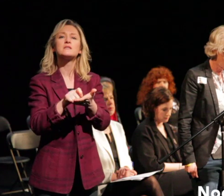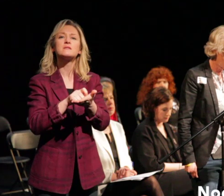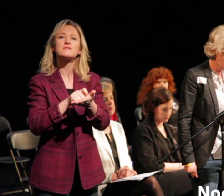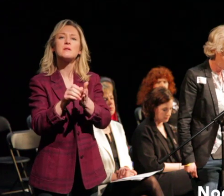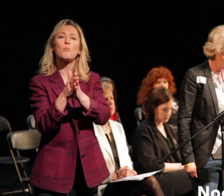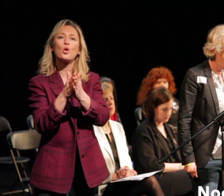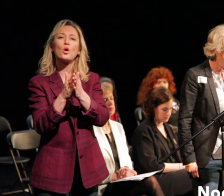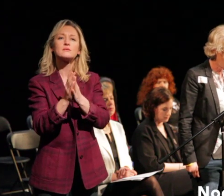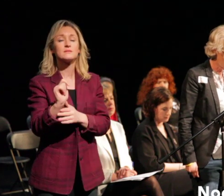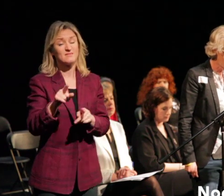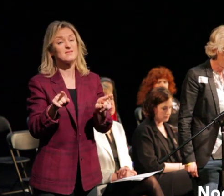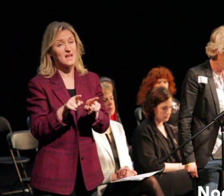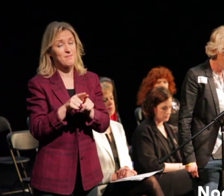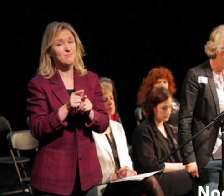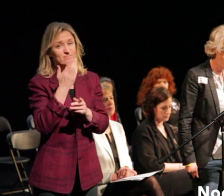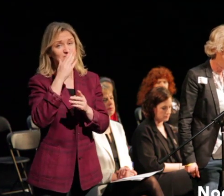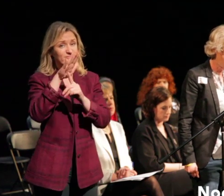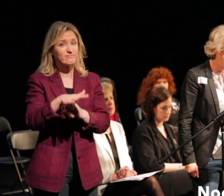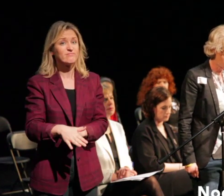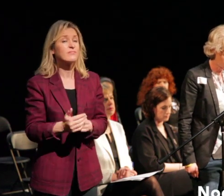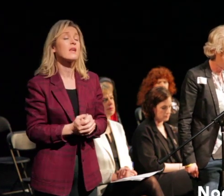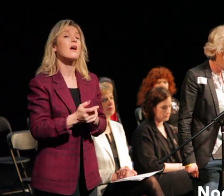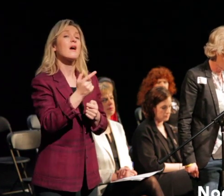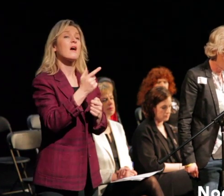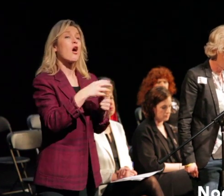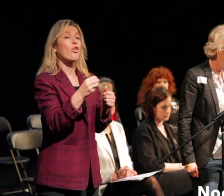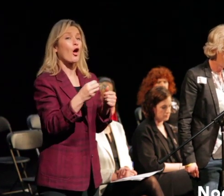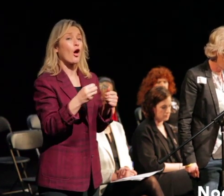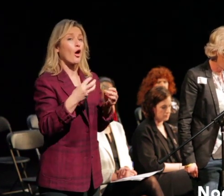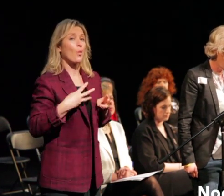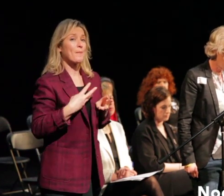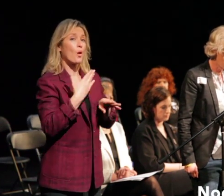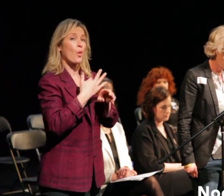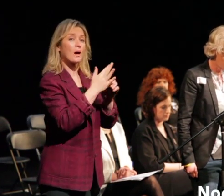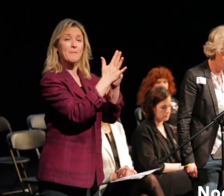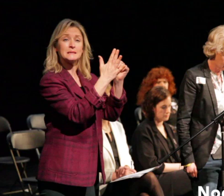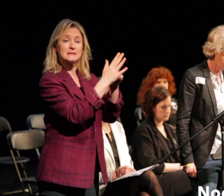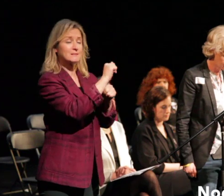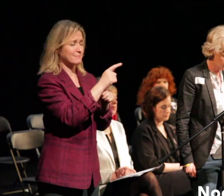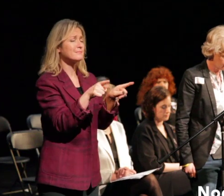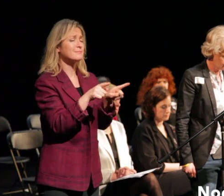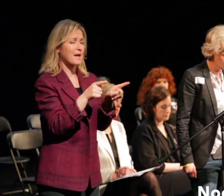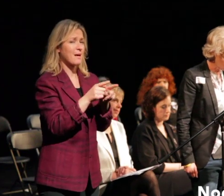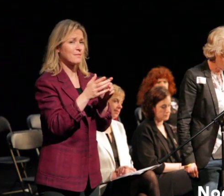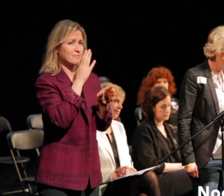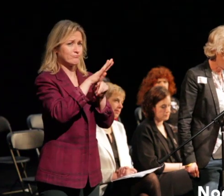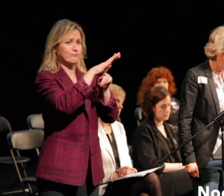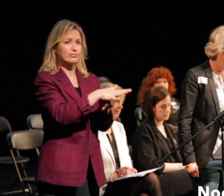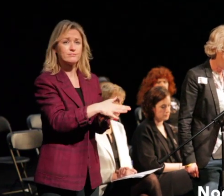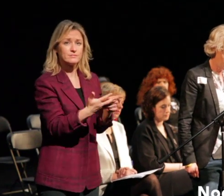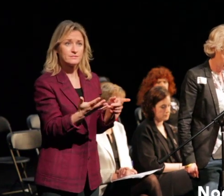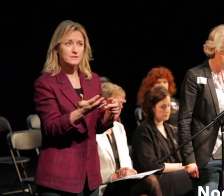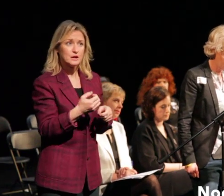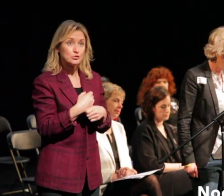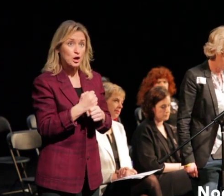literary world. A friend of mine who works in the corporate world says she faces similar acceptable sexism every day. The struggle goes